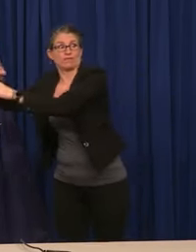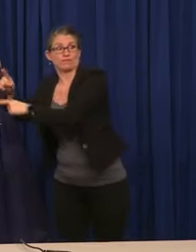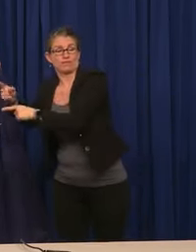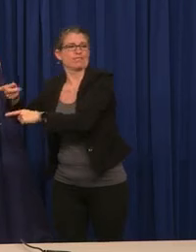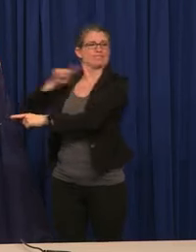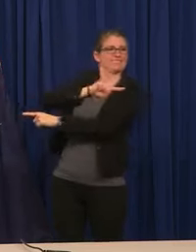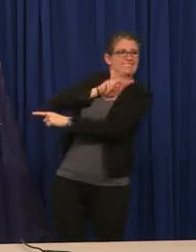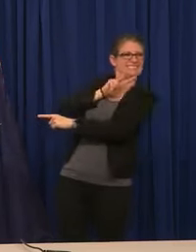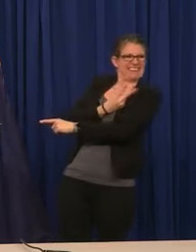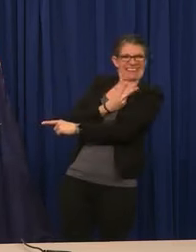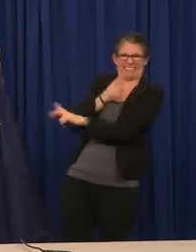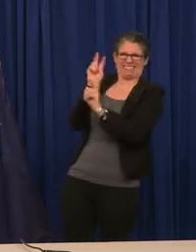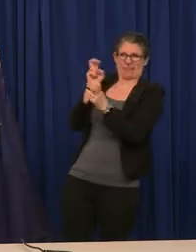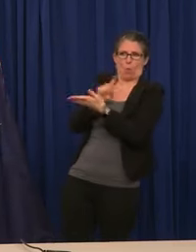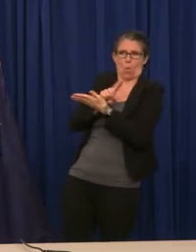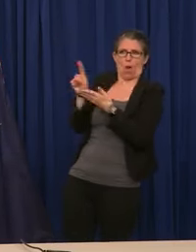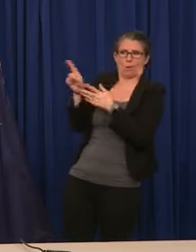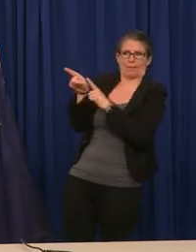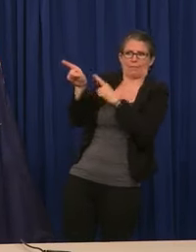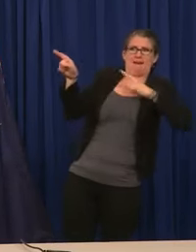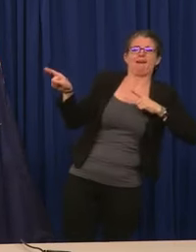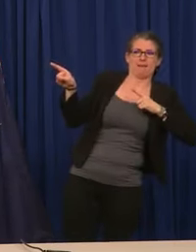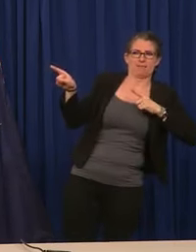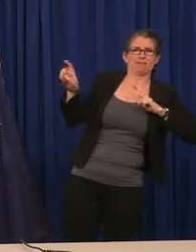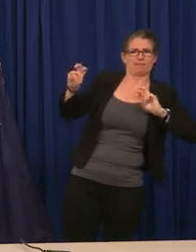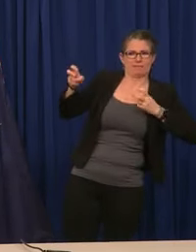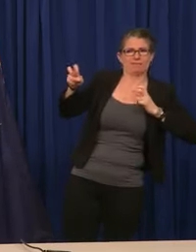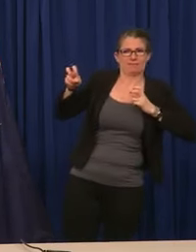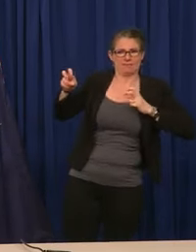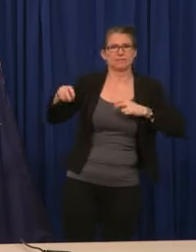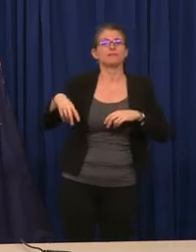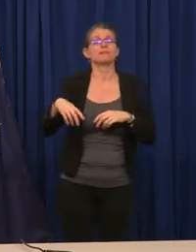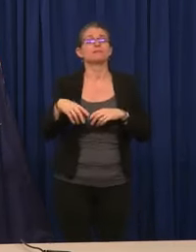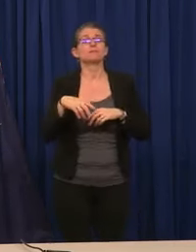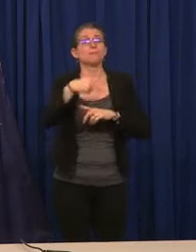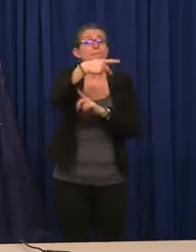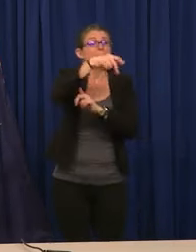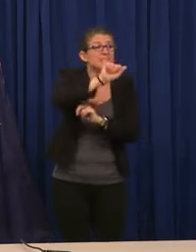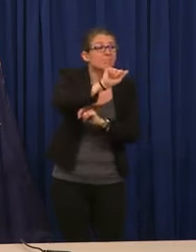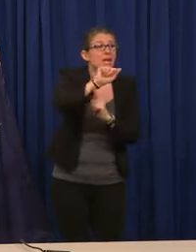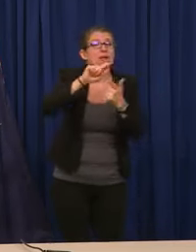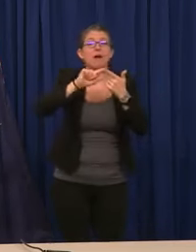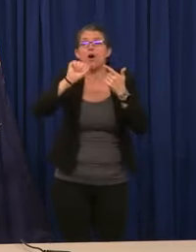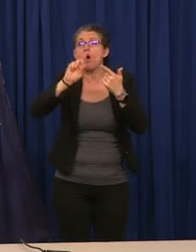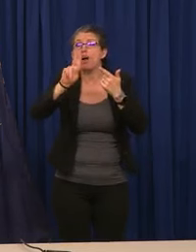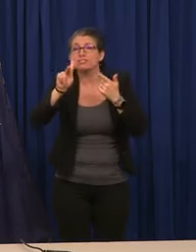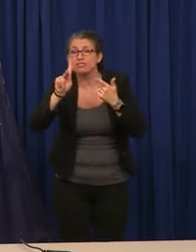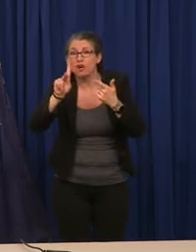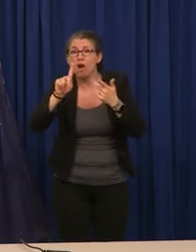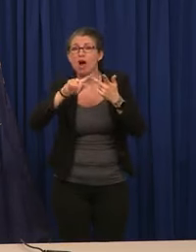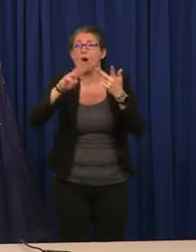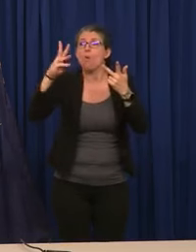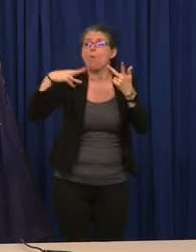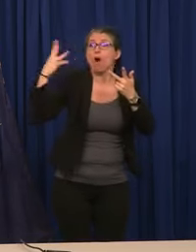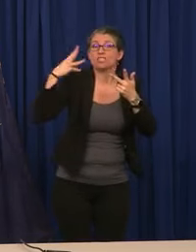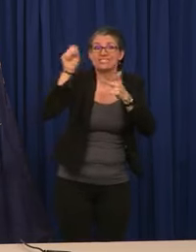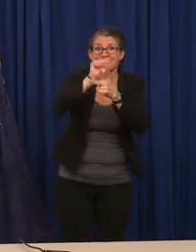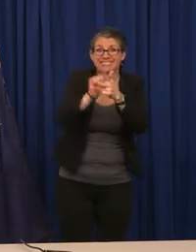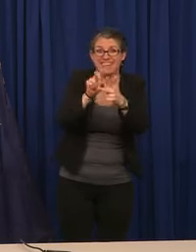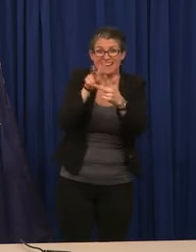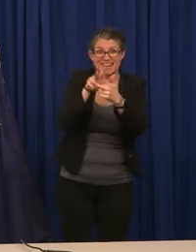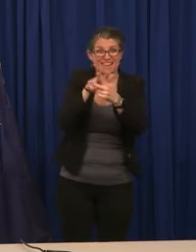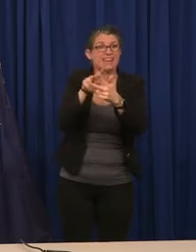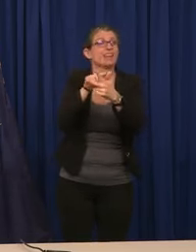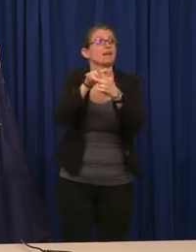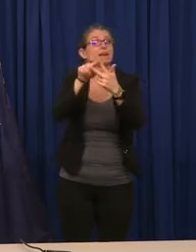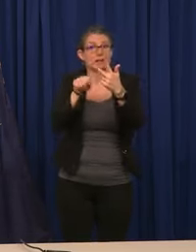my counterpart in Pennsylvania and my counterpart in Arkansas and my counterpart in Washington. All of us have been in the job for a while,